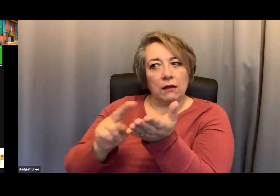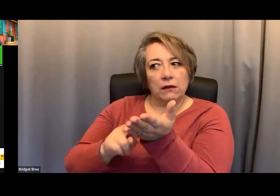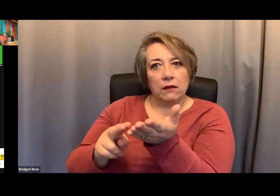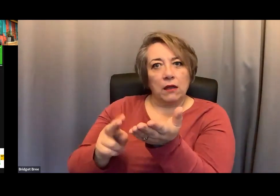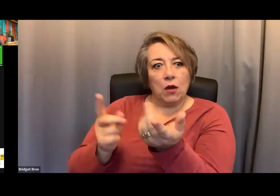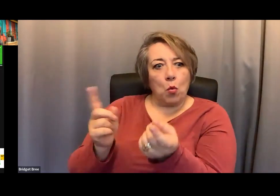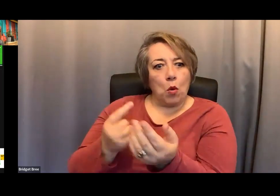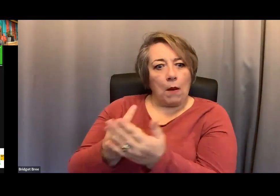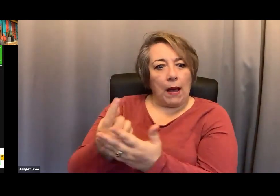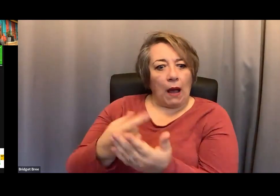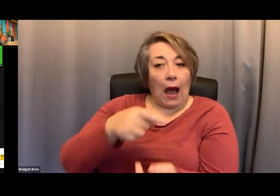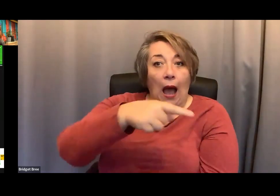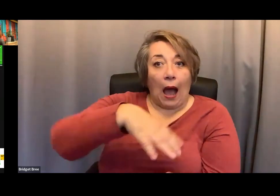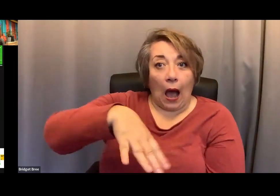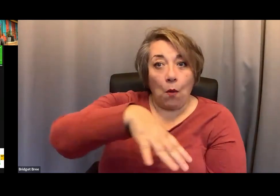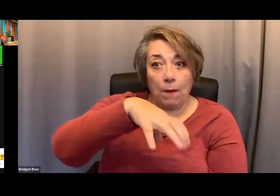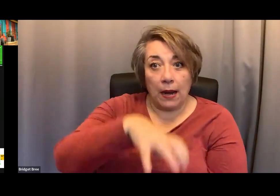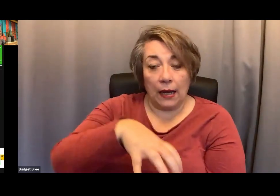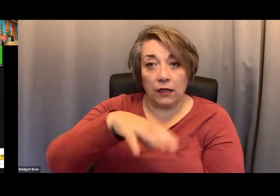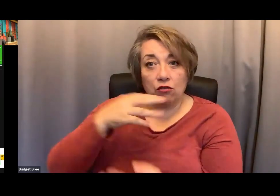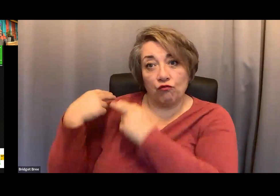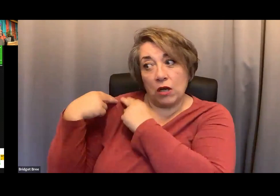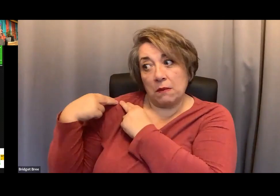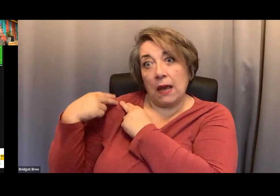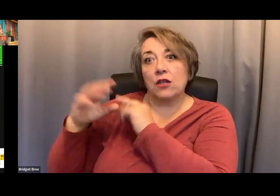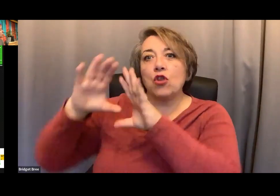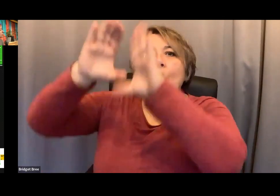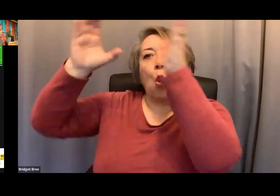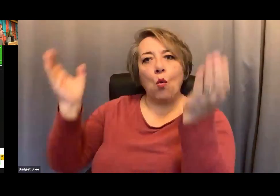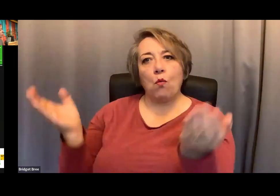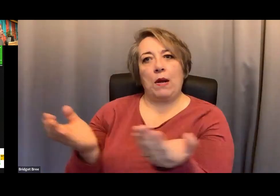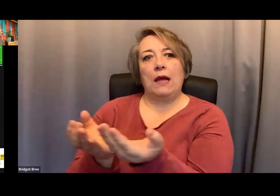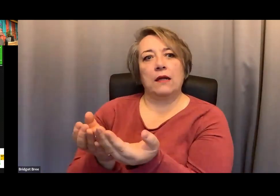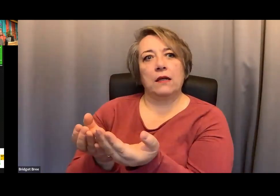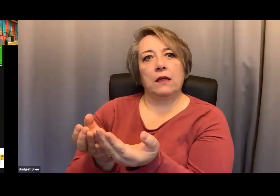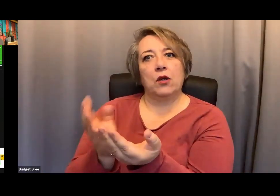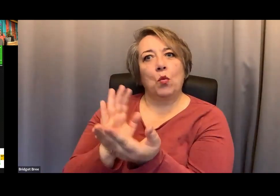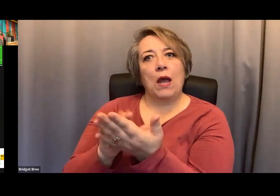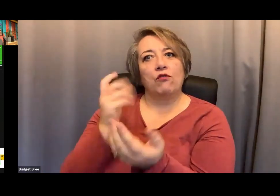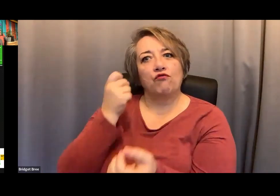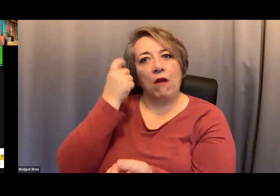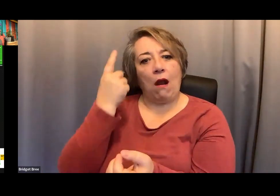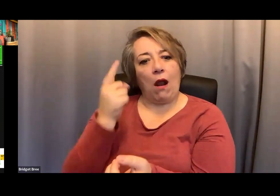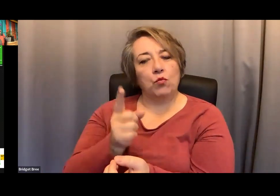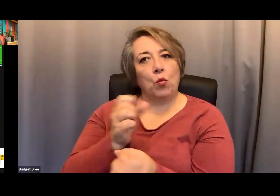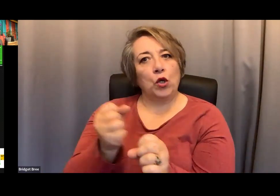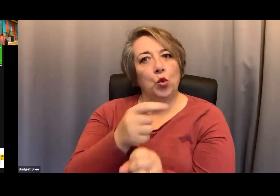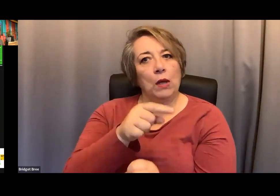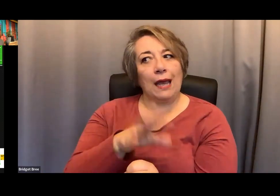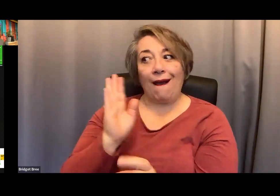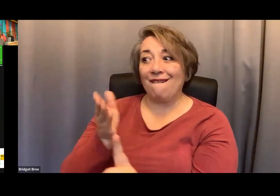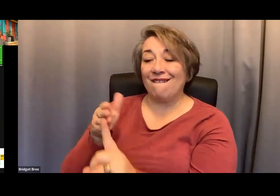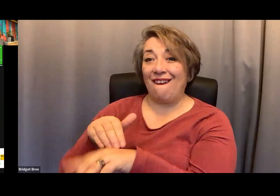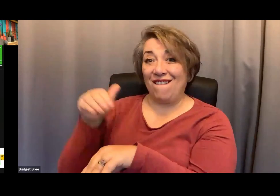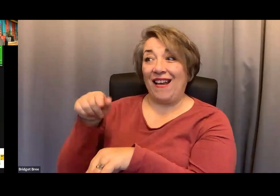health of the whole planet? And this is about recognizing that our actions here have impact on the planetary